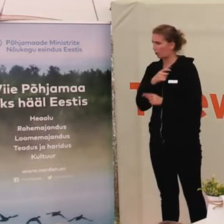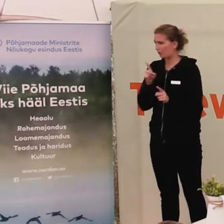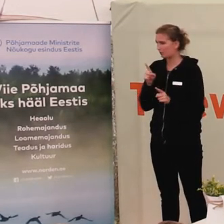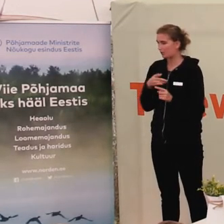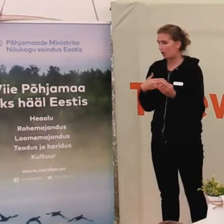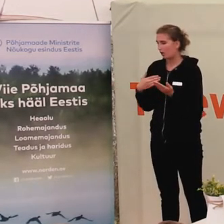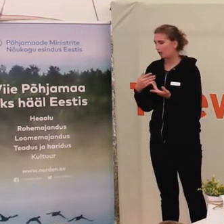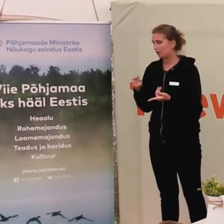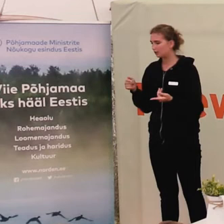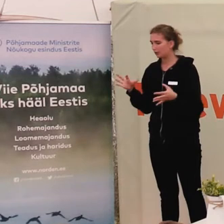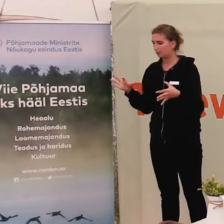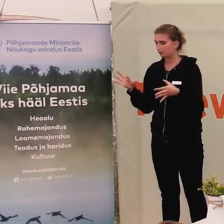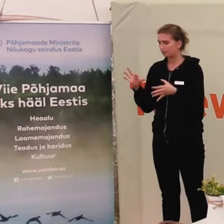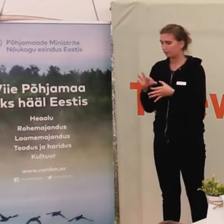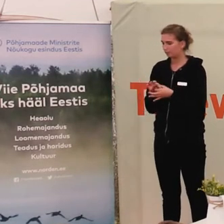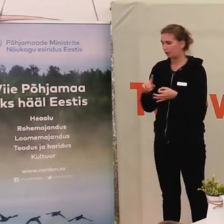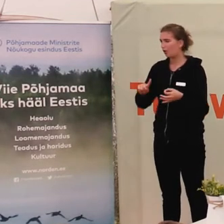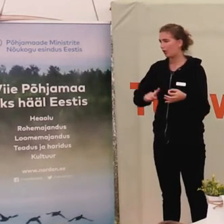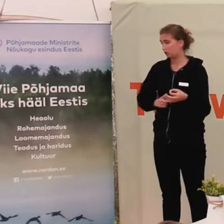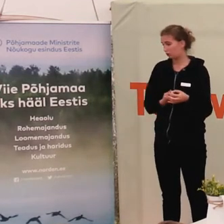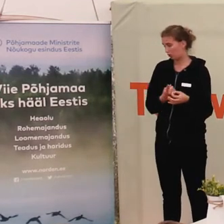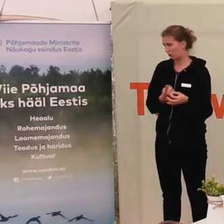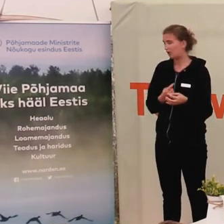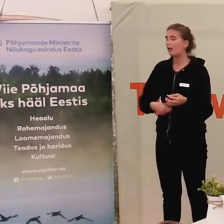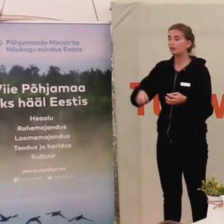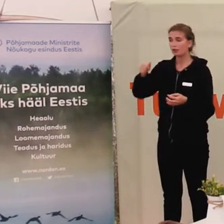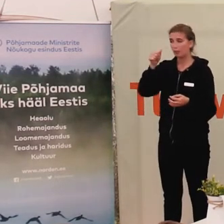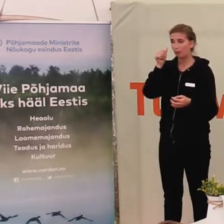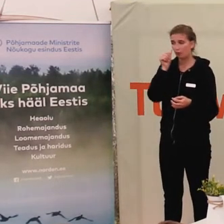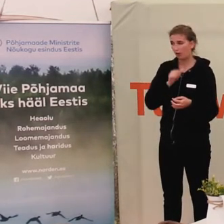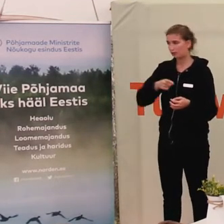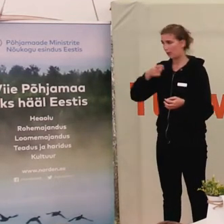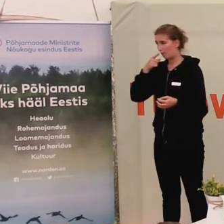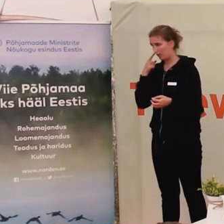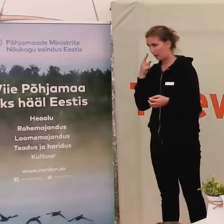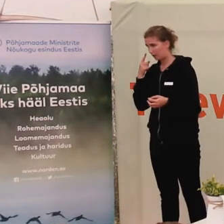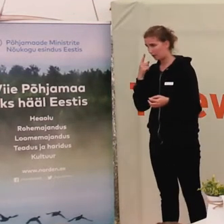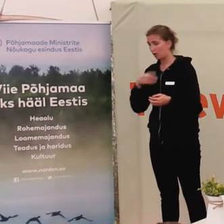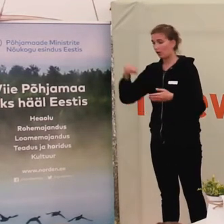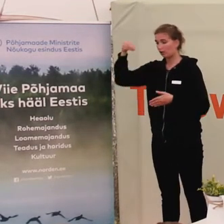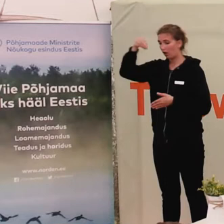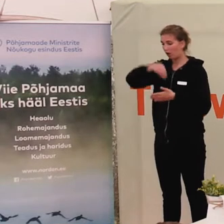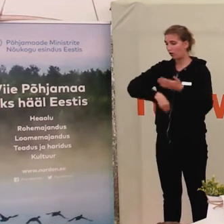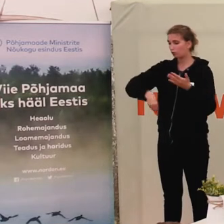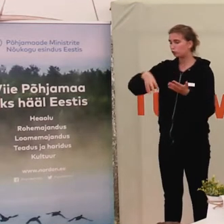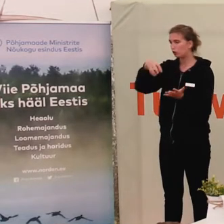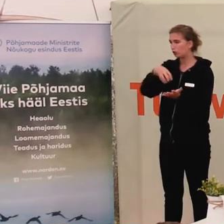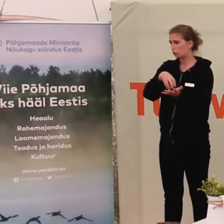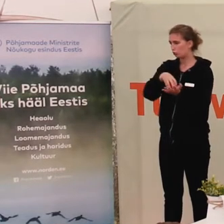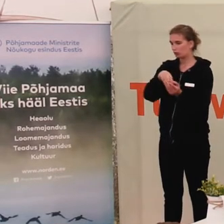how in sociologically, men and women, and religious institutions, how they